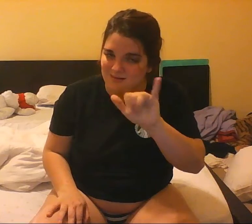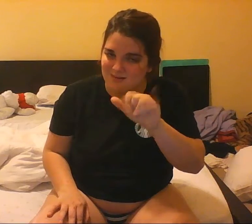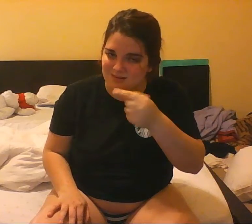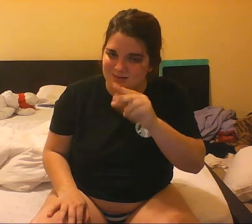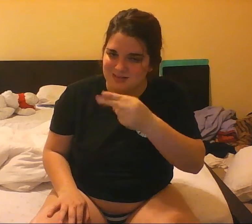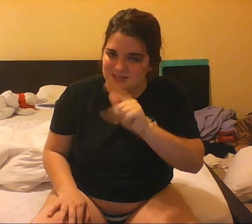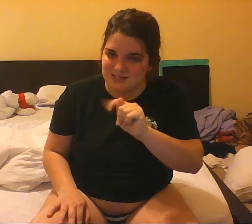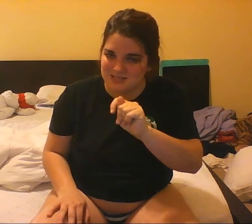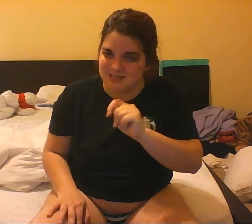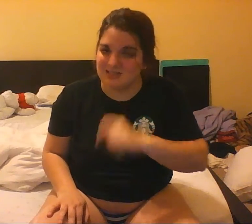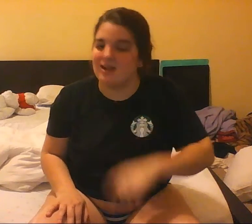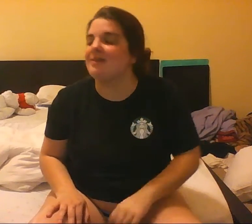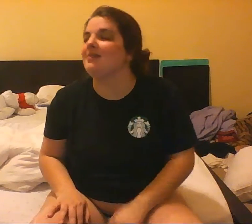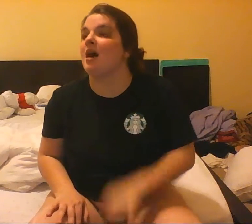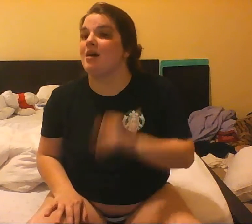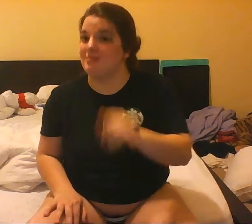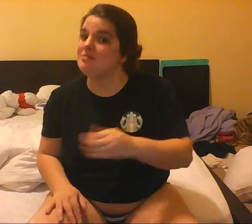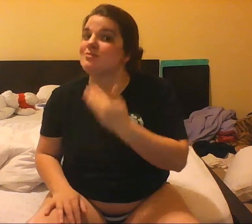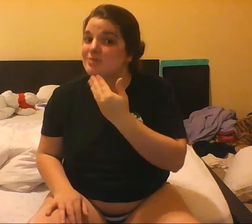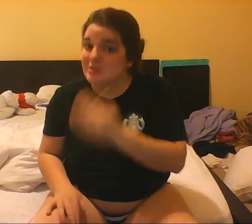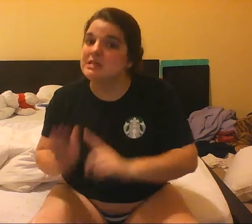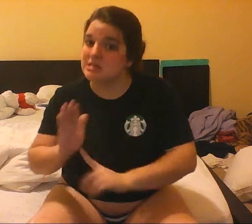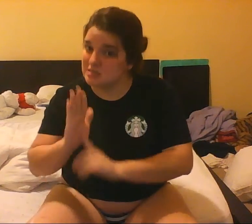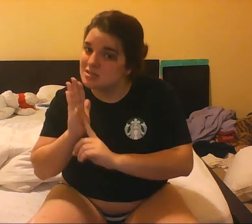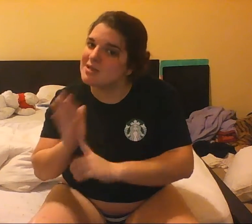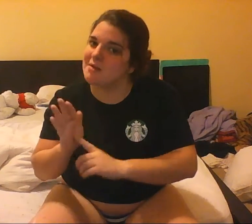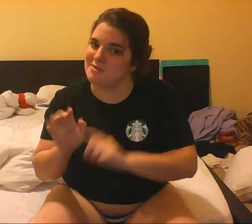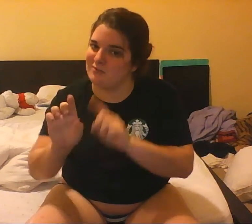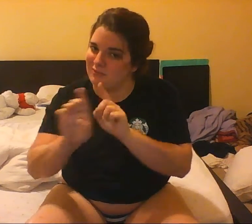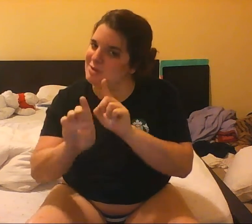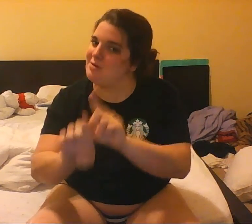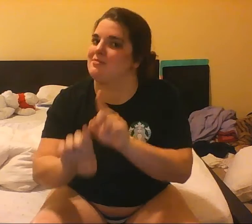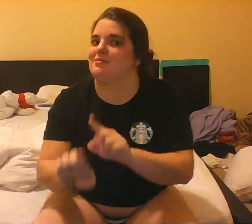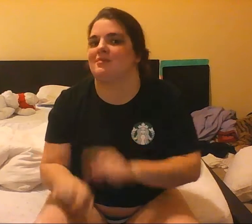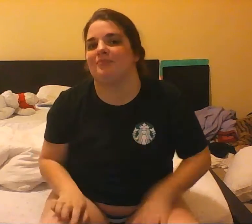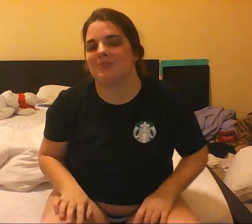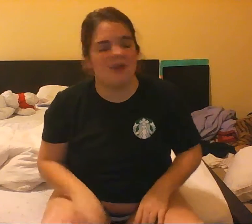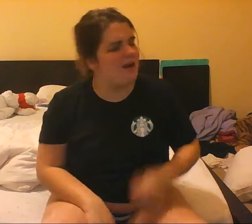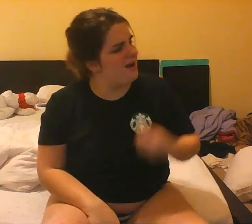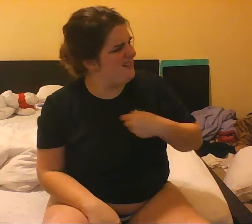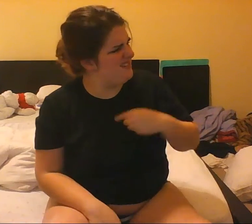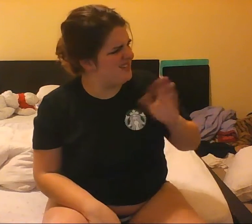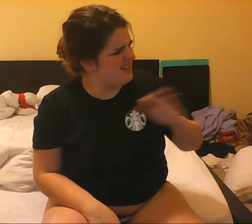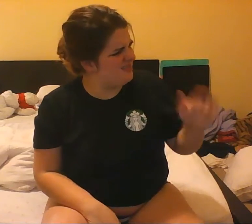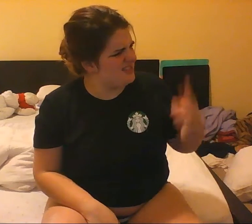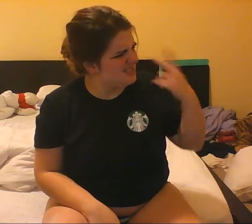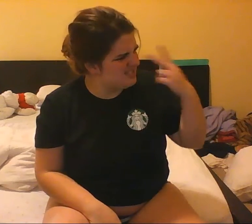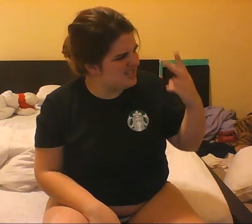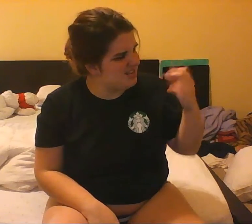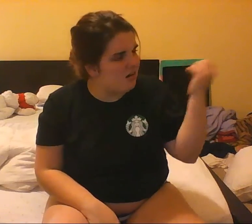so I haven't seen Twilight all the way through. I've seen it in chunks when it's on TBS and I'm like hungover. So I've seen like the middle, and then I saw